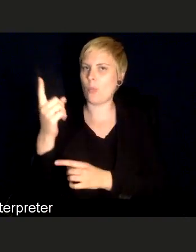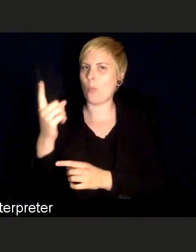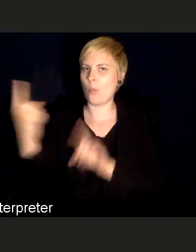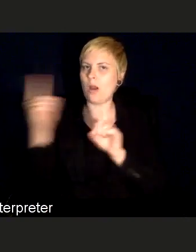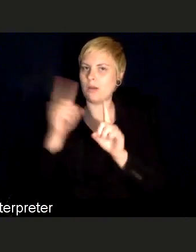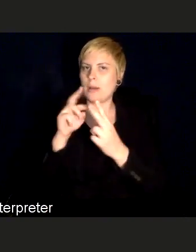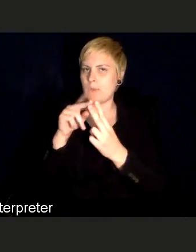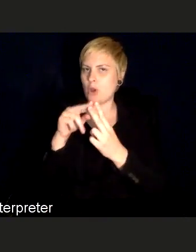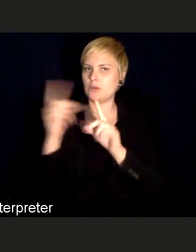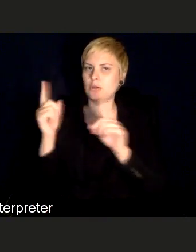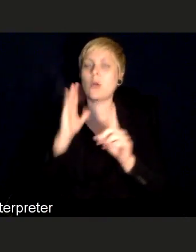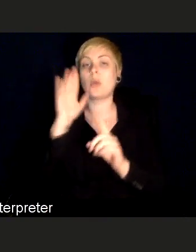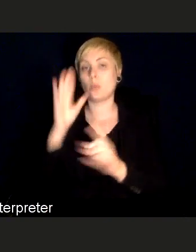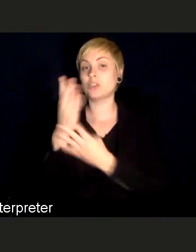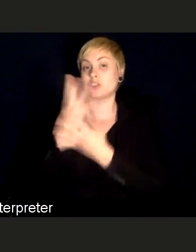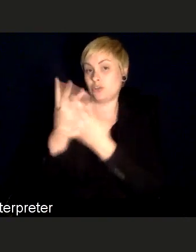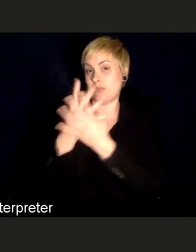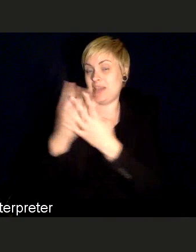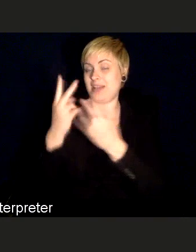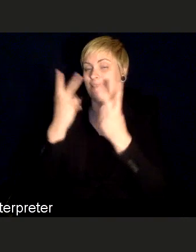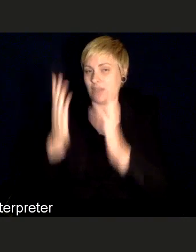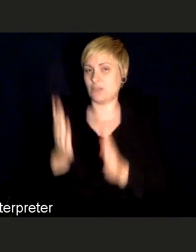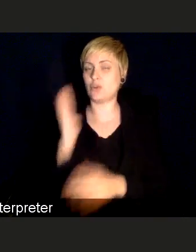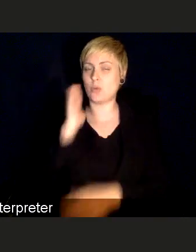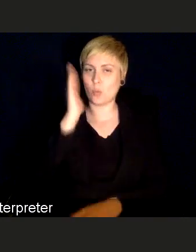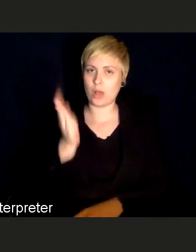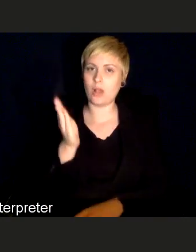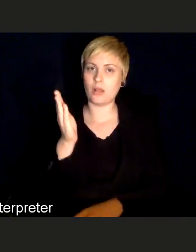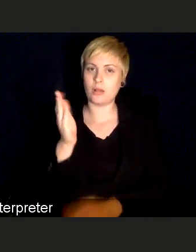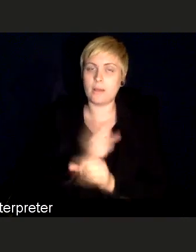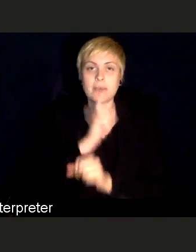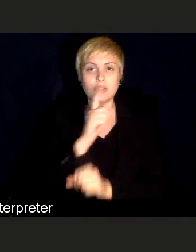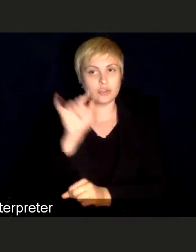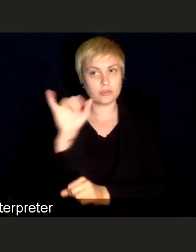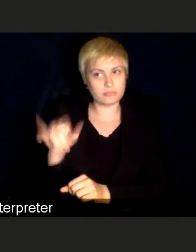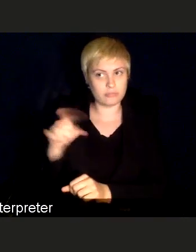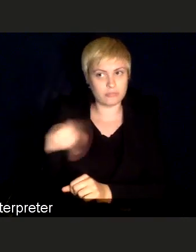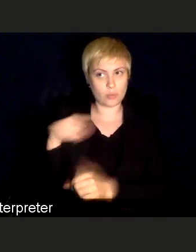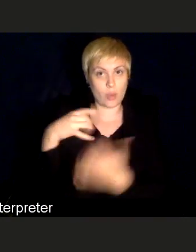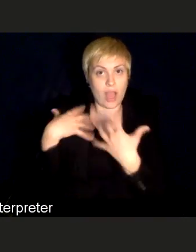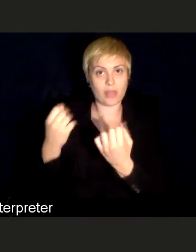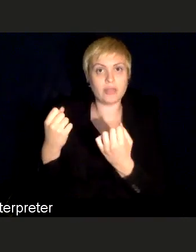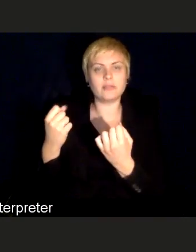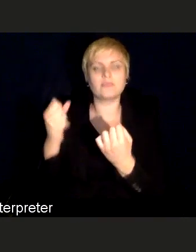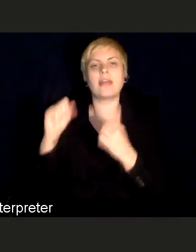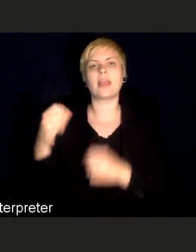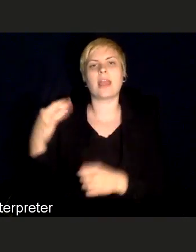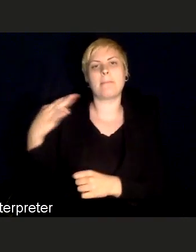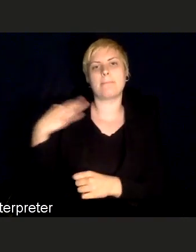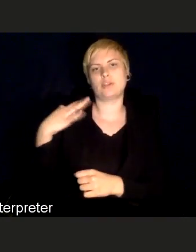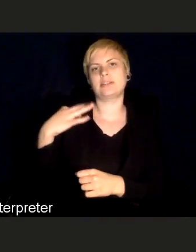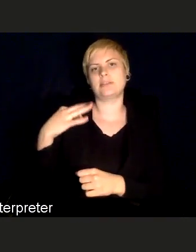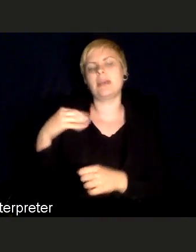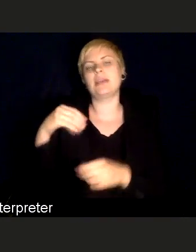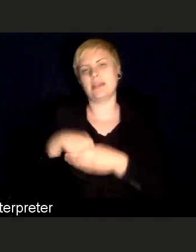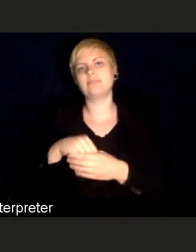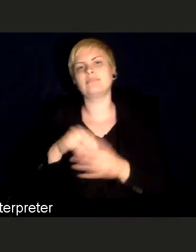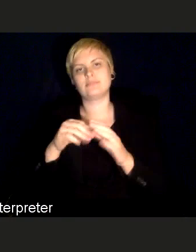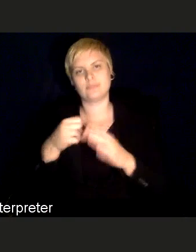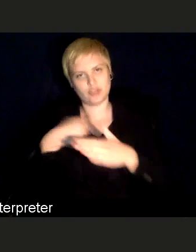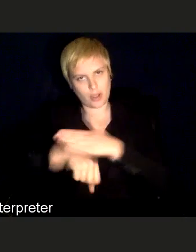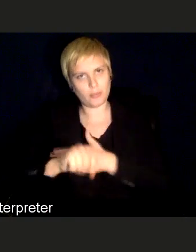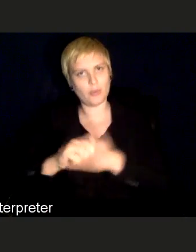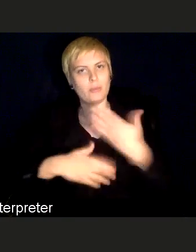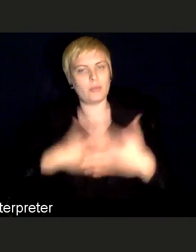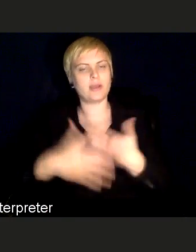visitor as well, and we will make sure that that person is healthy, and then they will be able to participate in the childbirth process. We actually